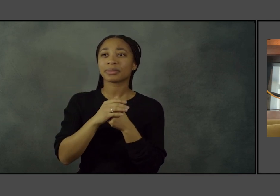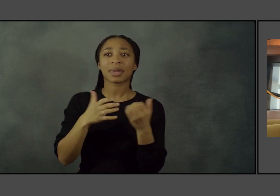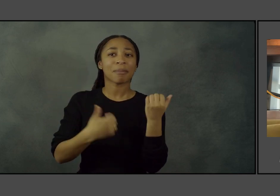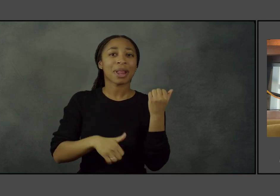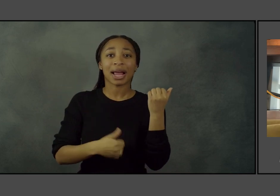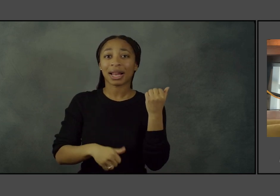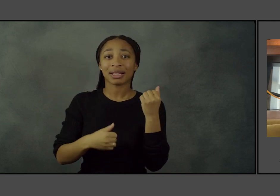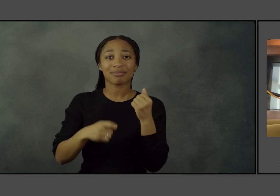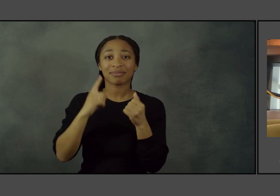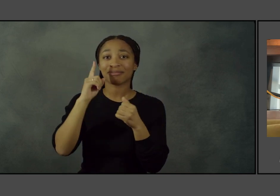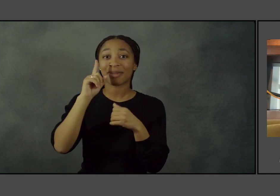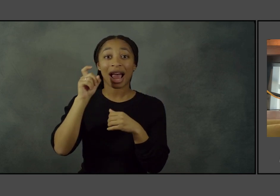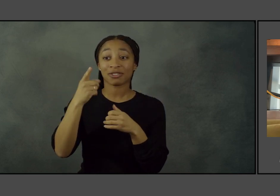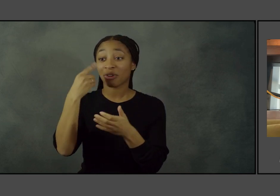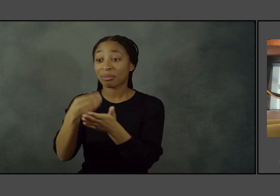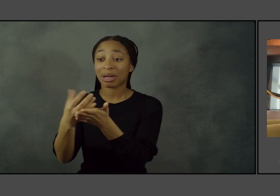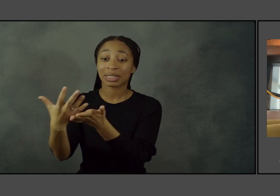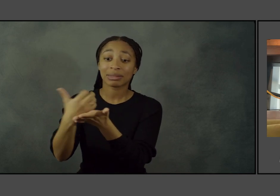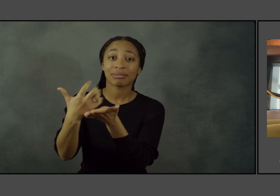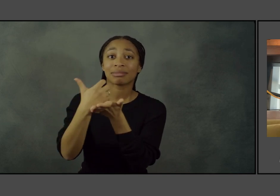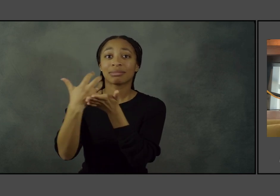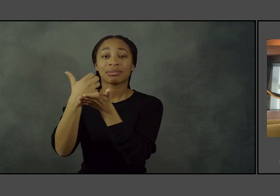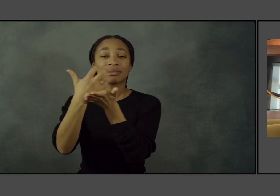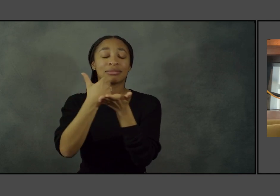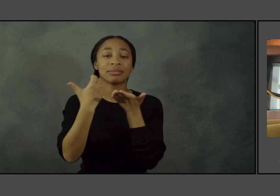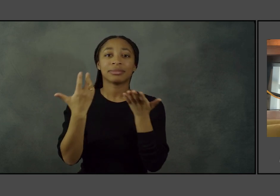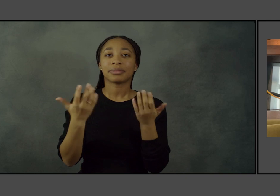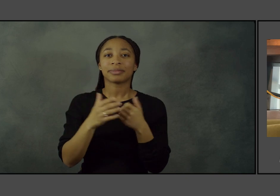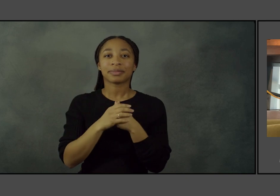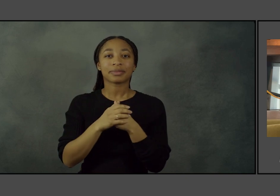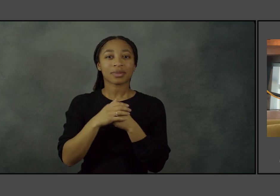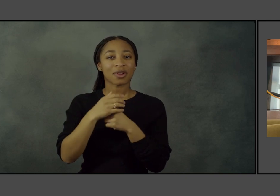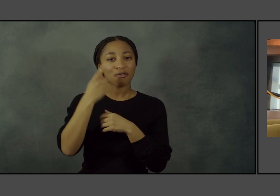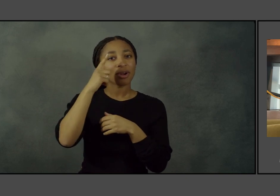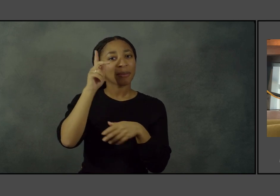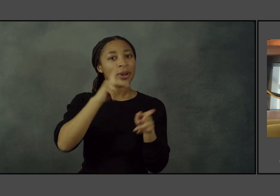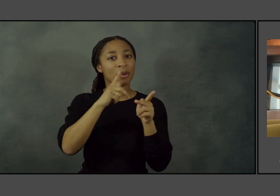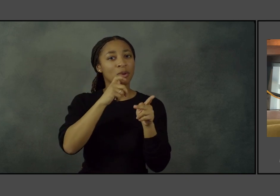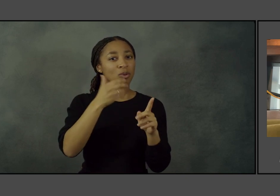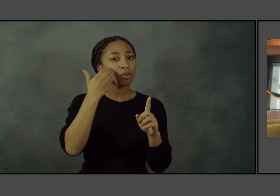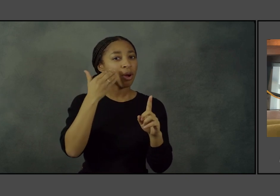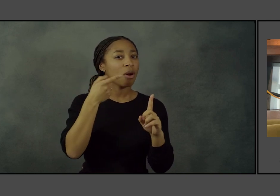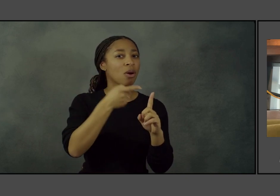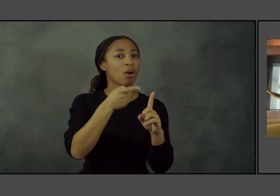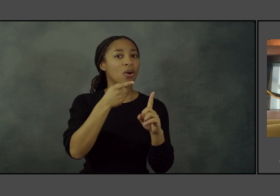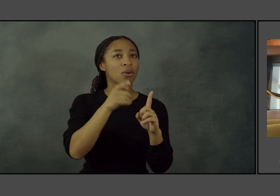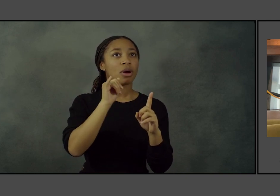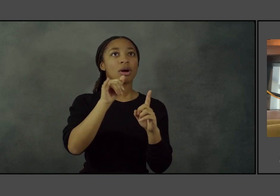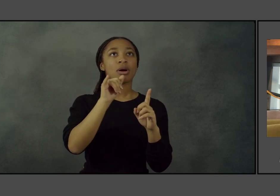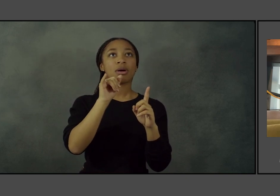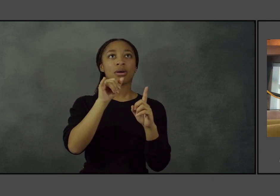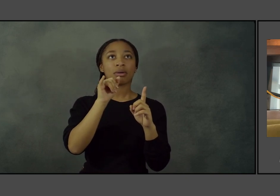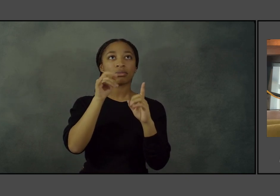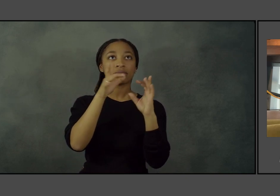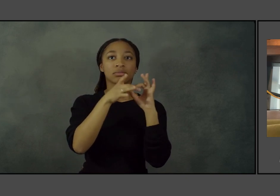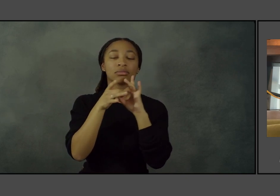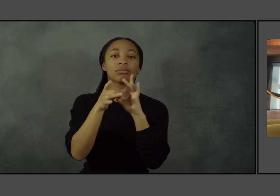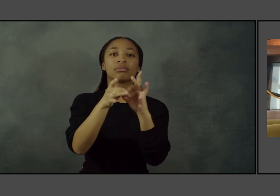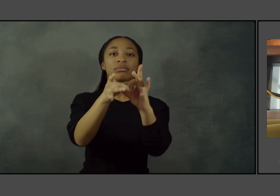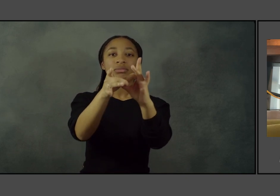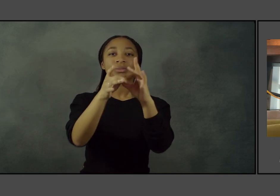music that for those who know, it becomes a passageway. It becomes a parallel realm. It becomes a